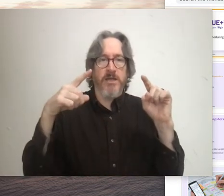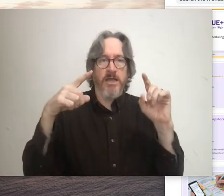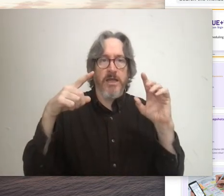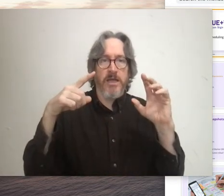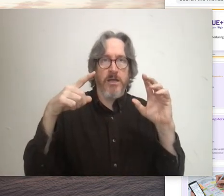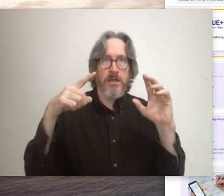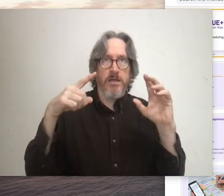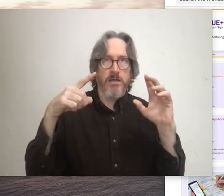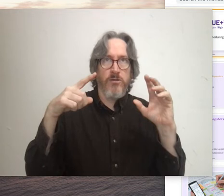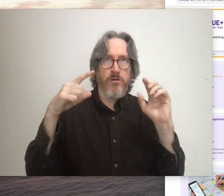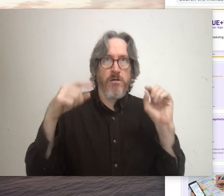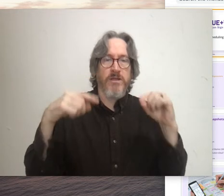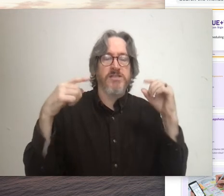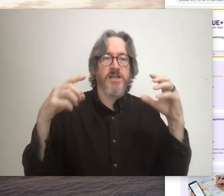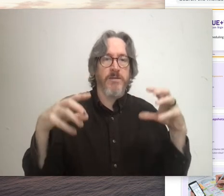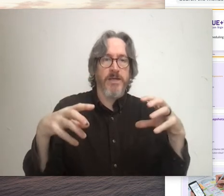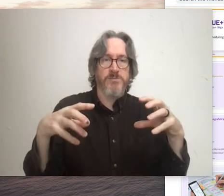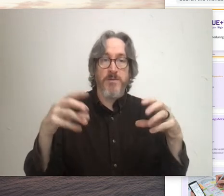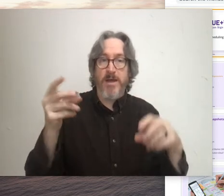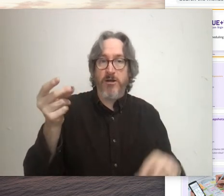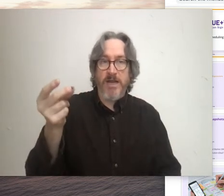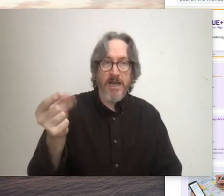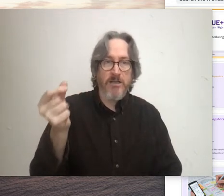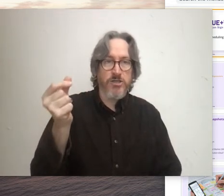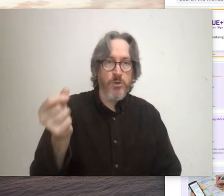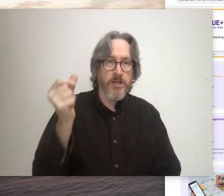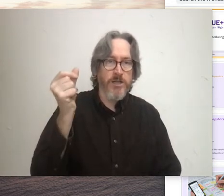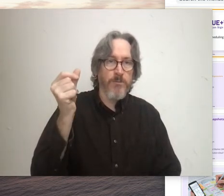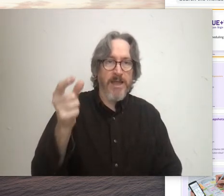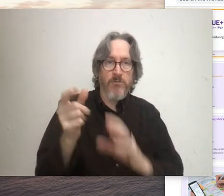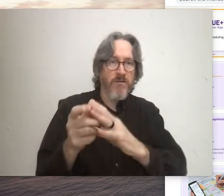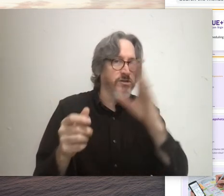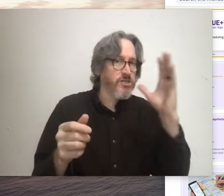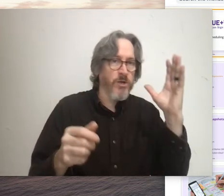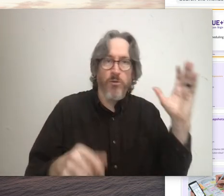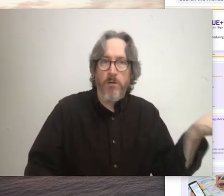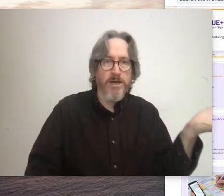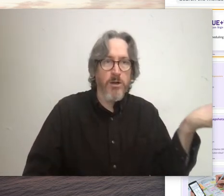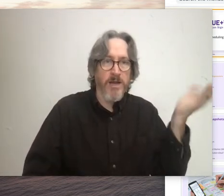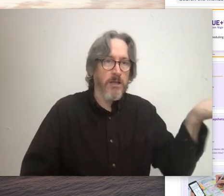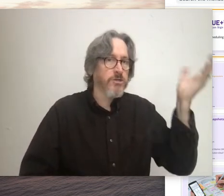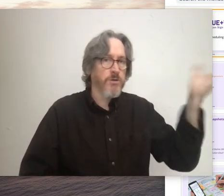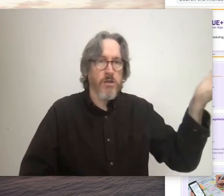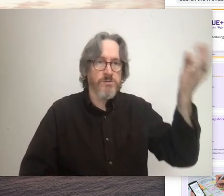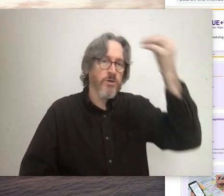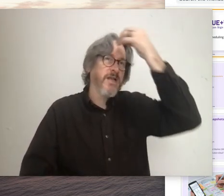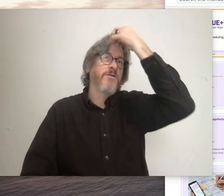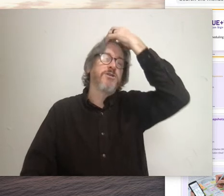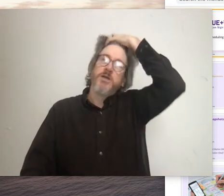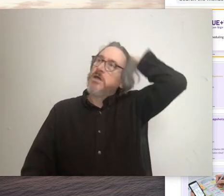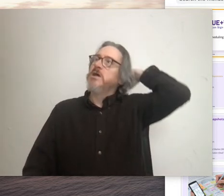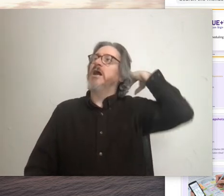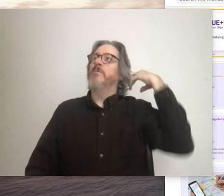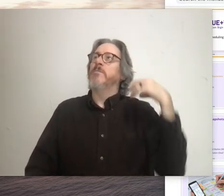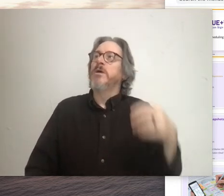think there are things that can be explained better in English quickly, making reference to what you already know in English or another spoken